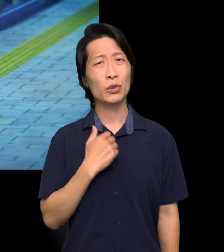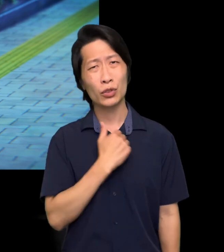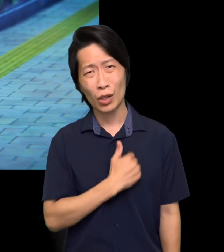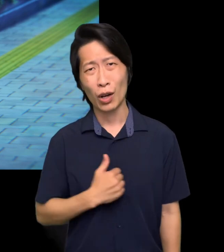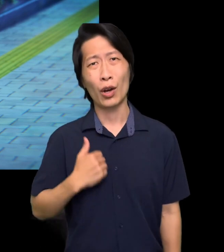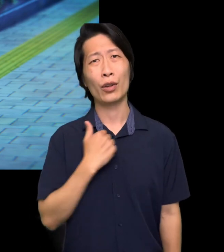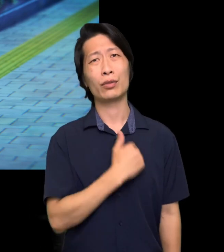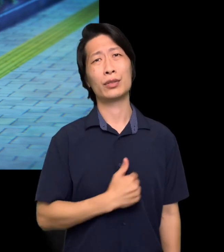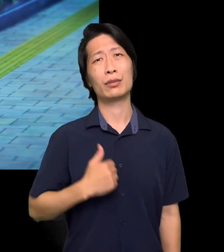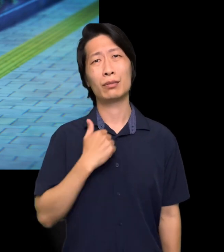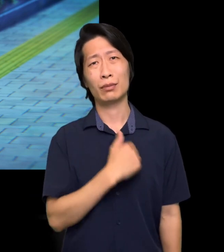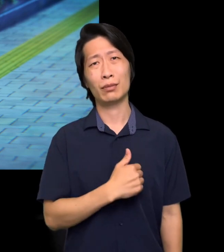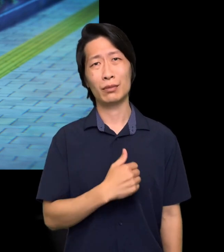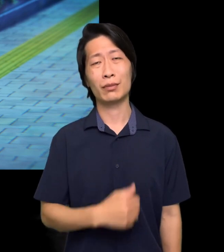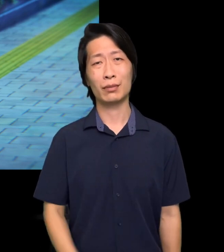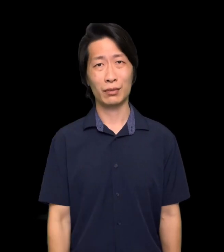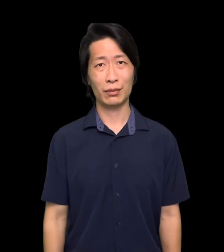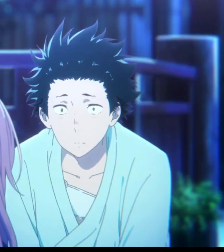I'm sorry.